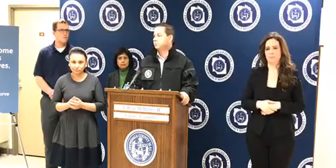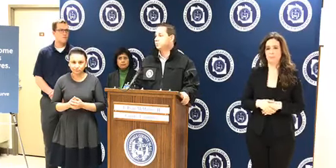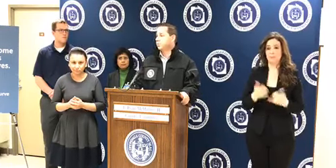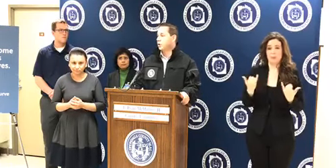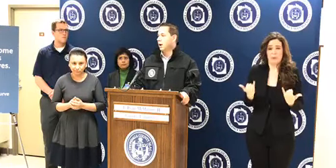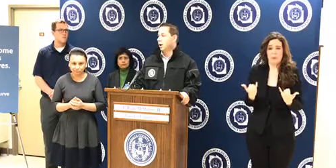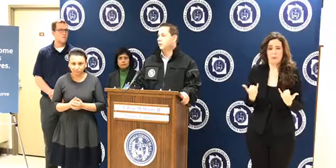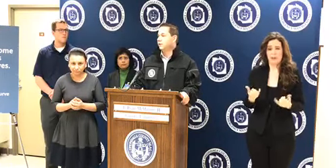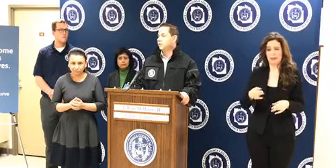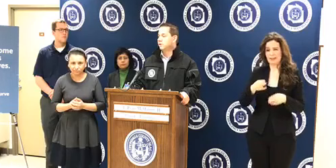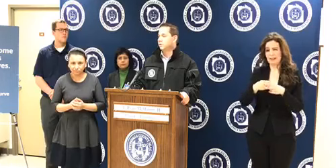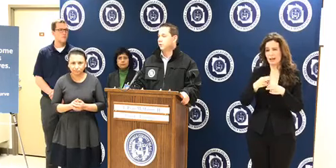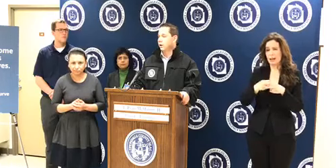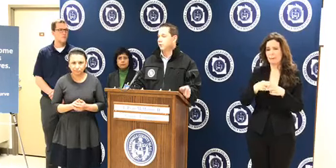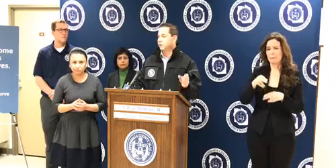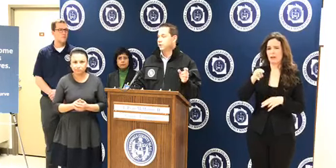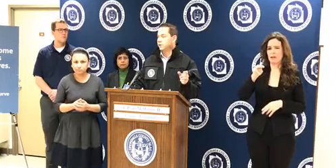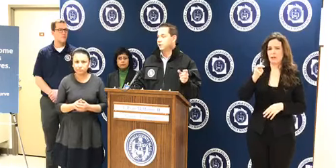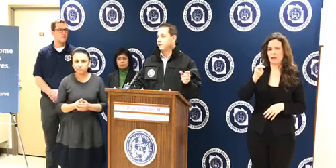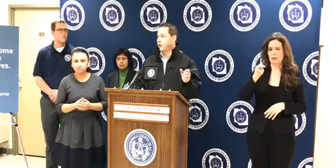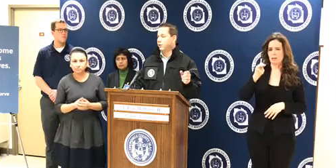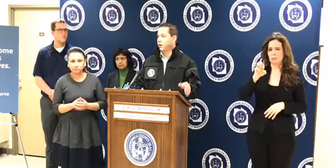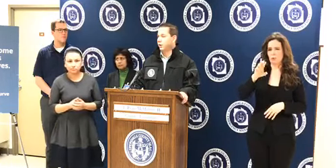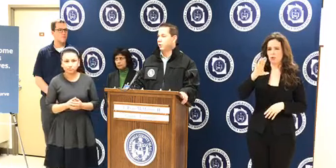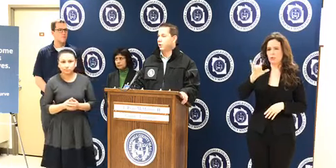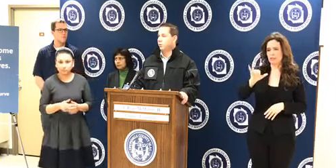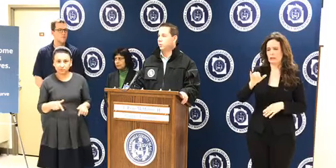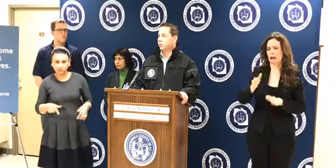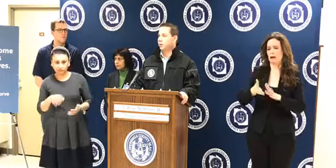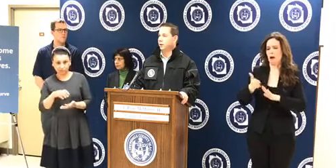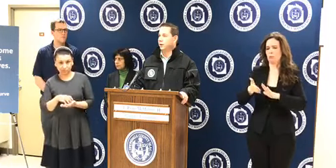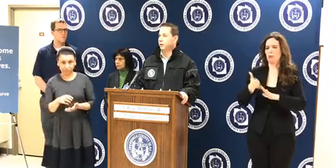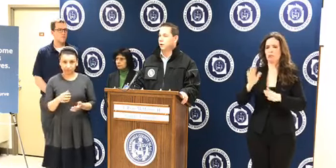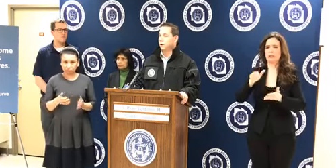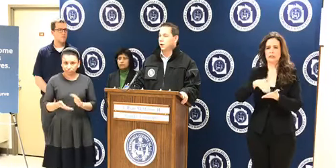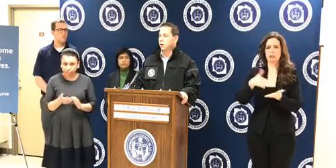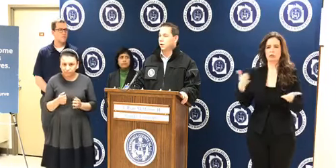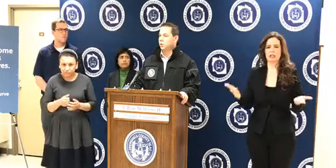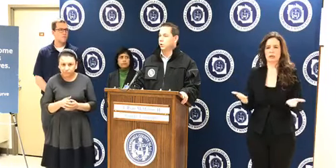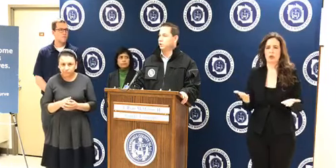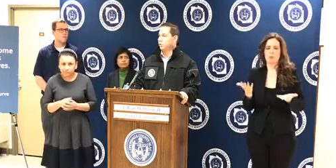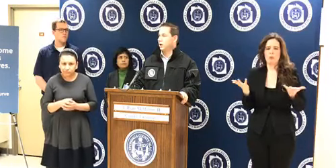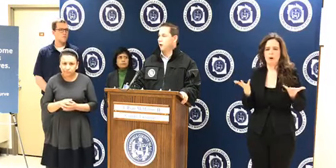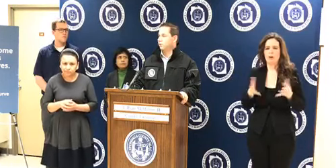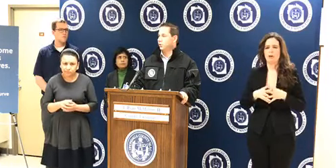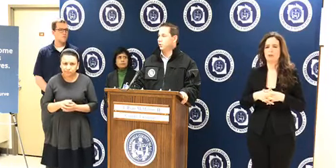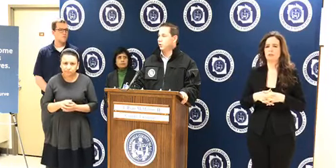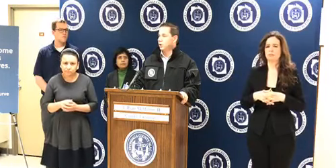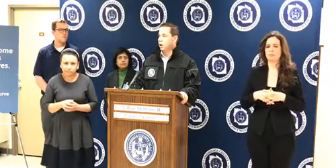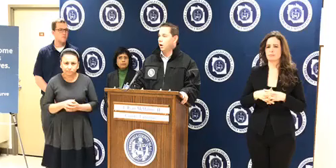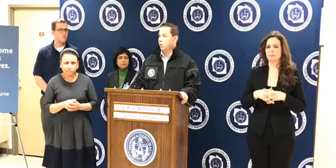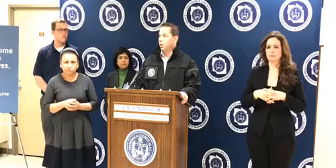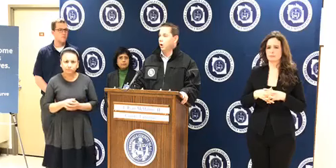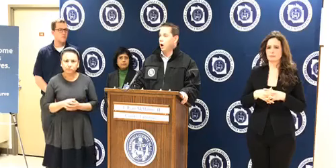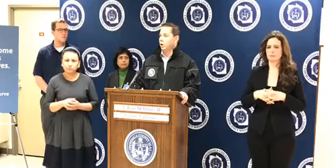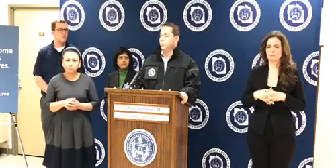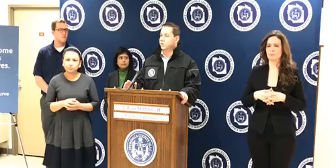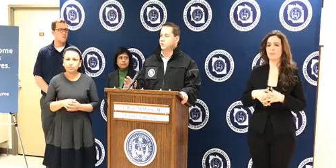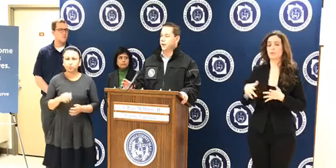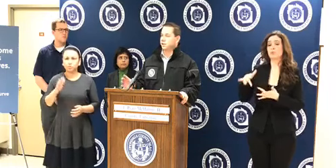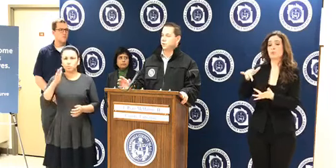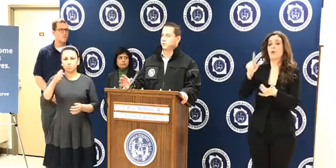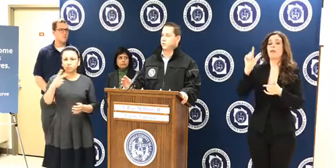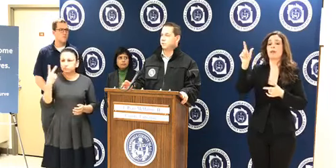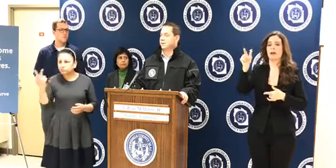Center. This is a facility and a venue, and I know you'll all be able to get a quick tour after, where our